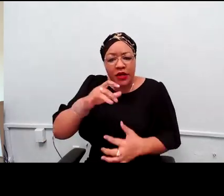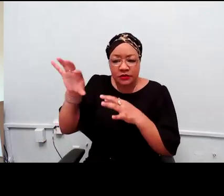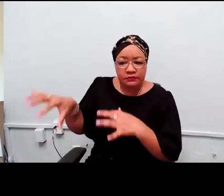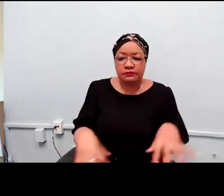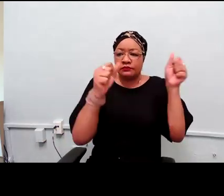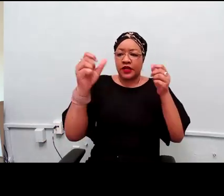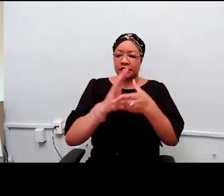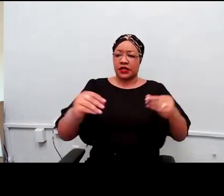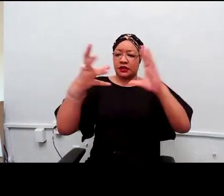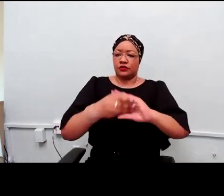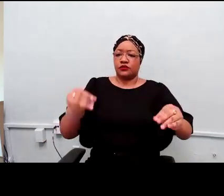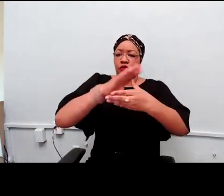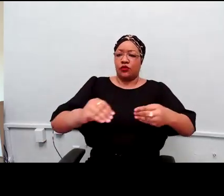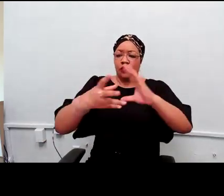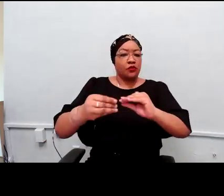it's like that proverb,